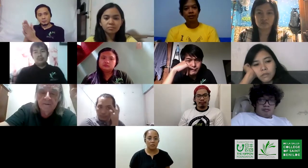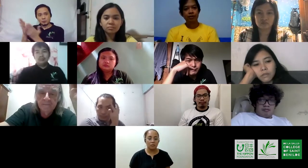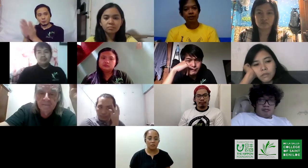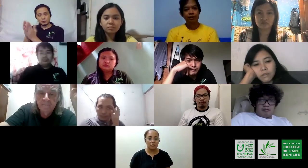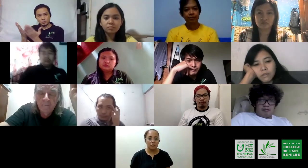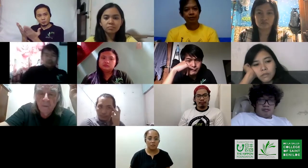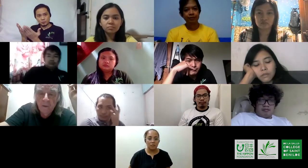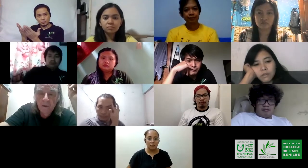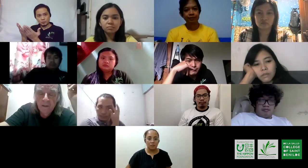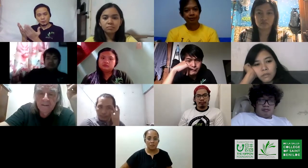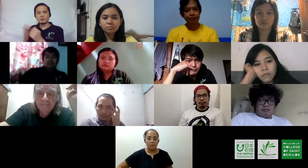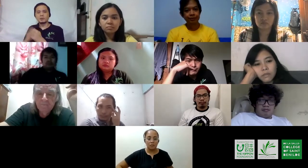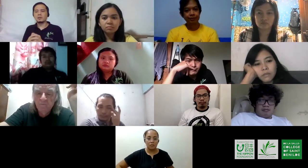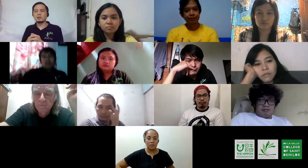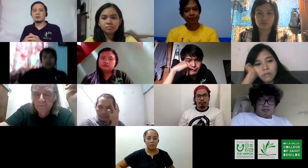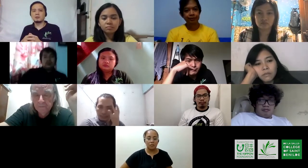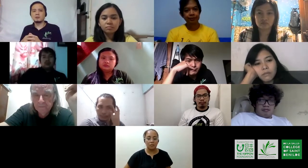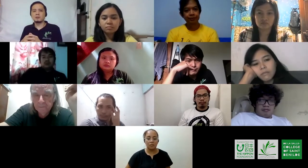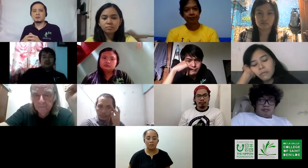class.